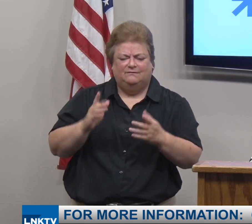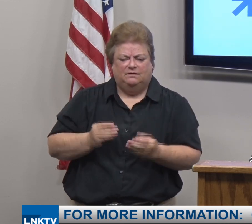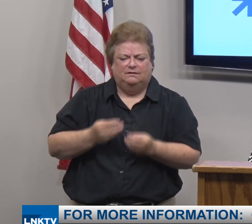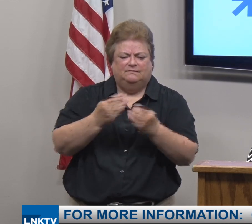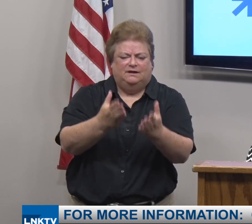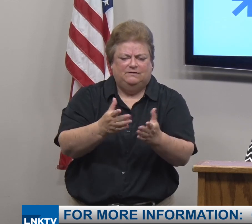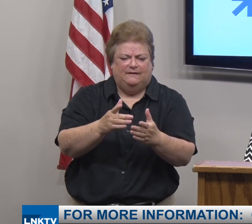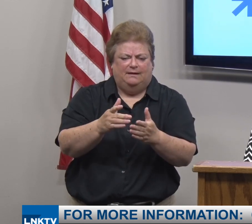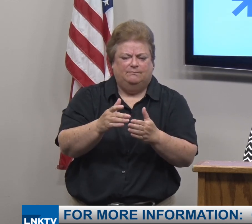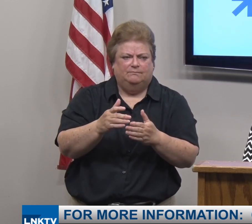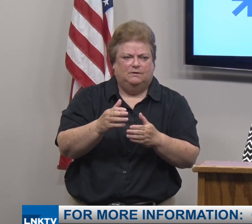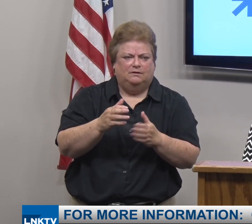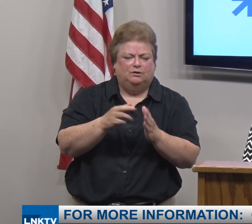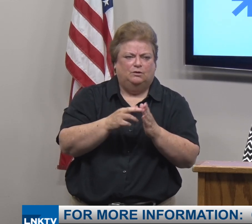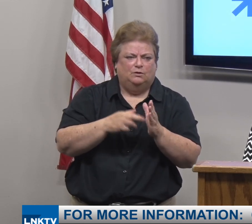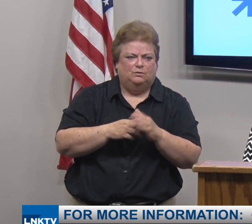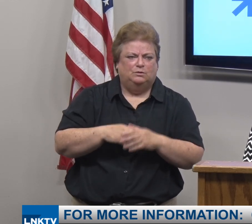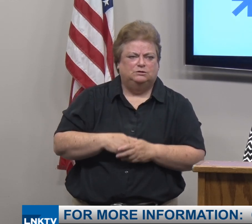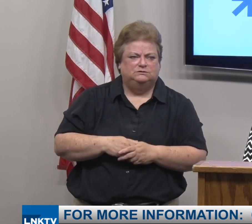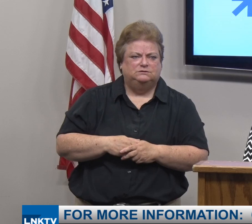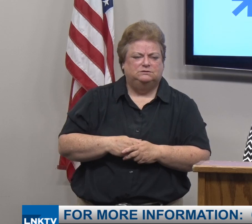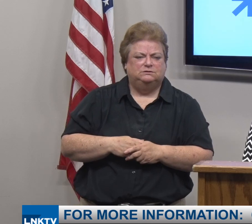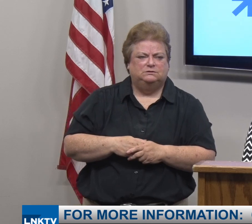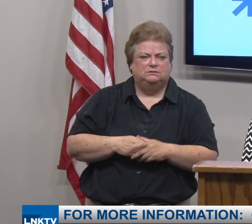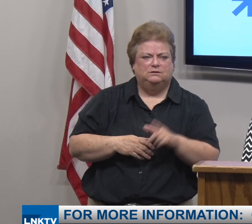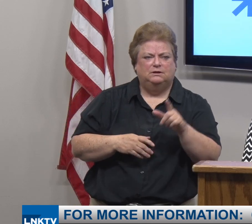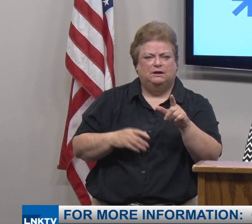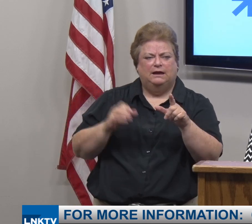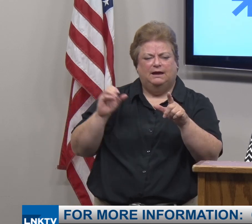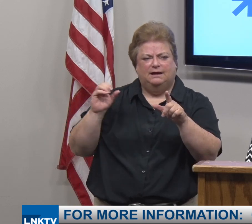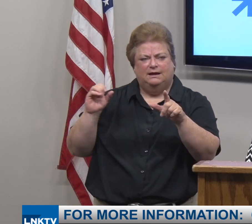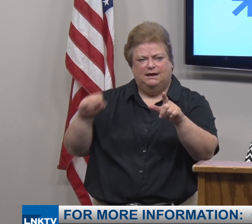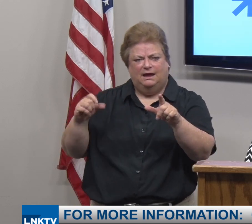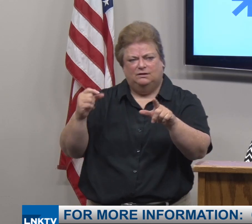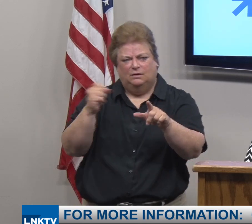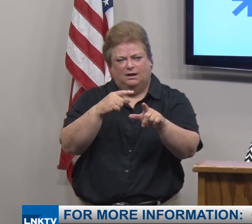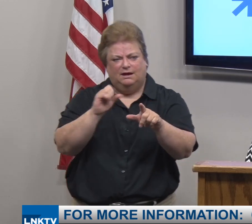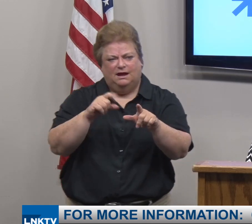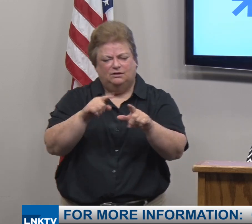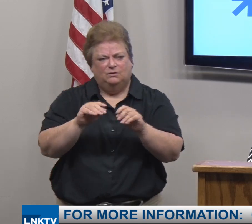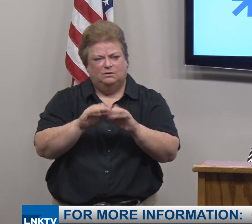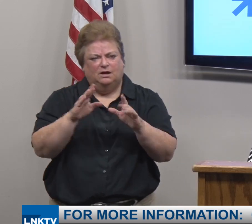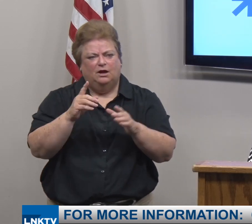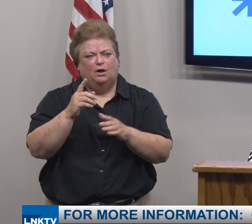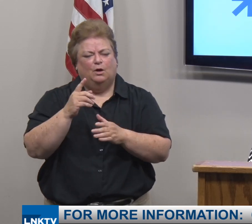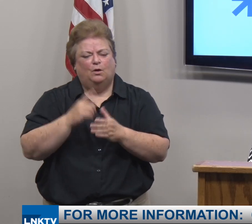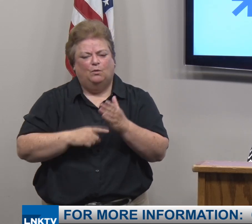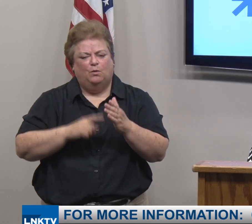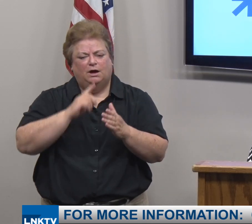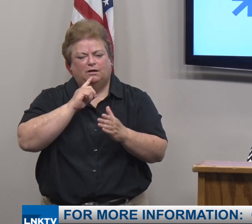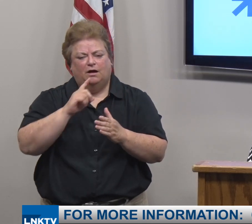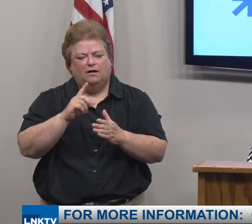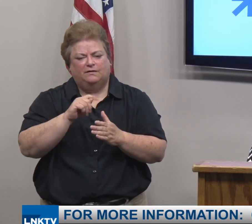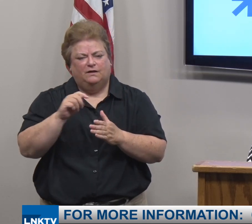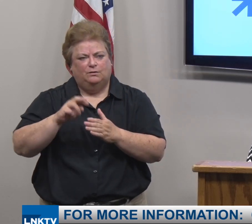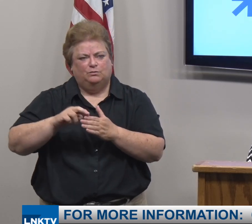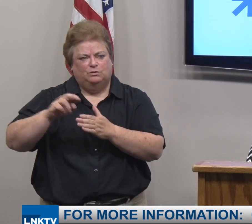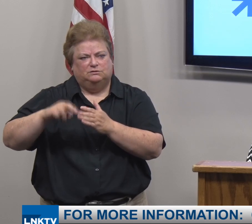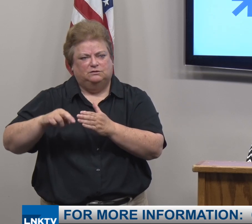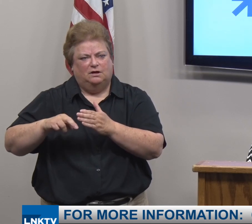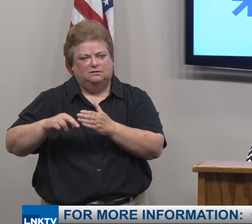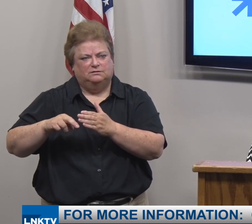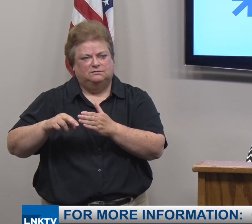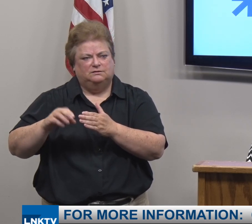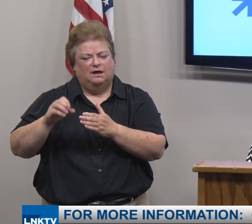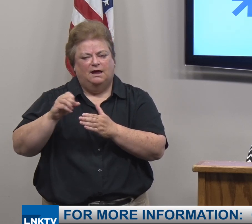them. And also, could you clarify again, what are the ramifications for